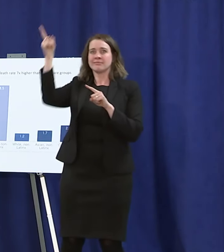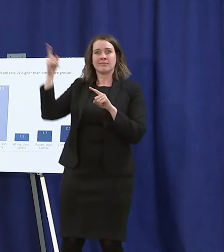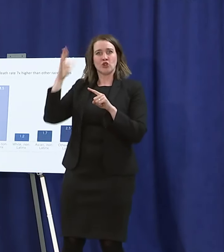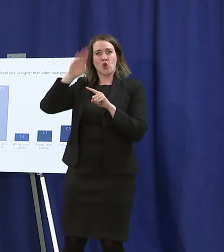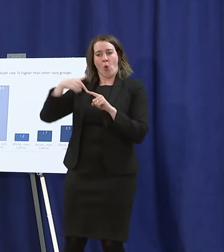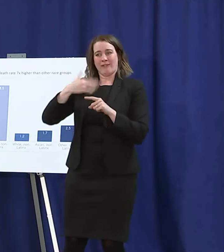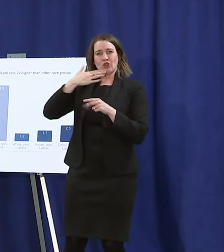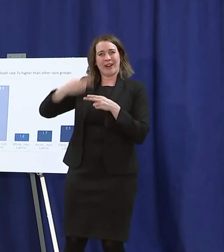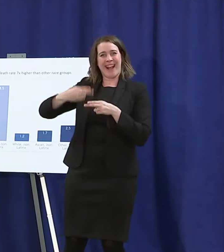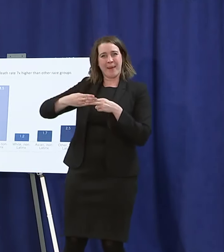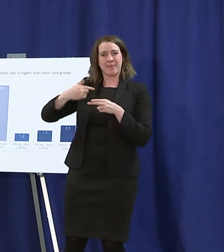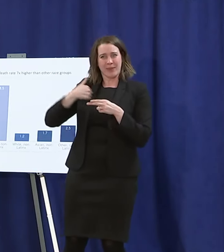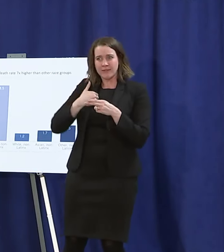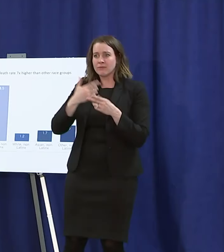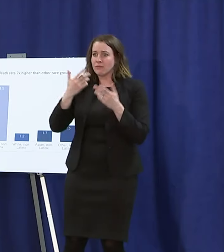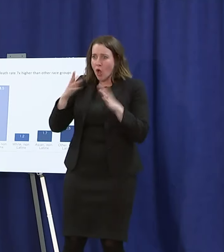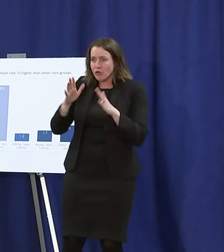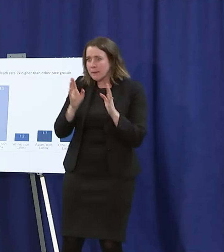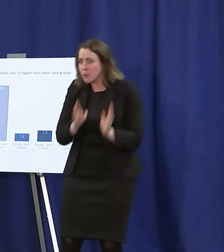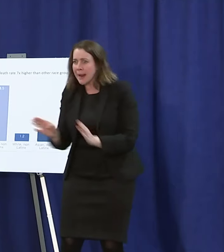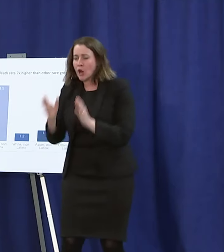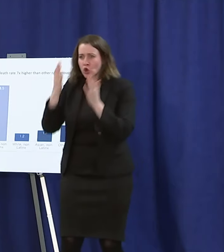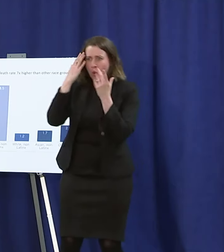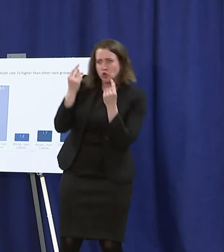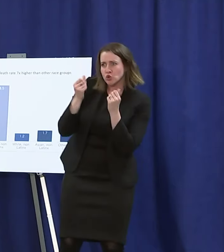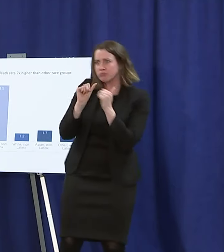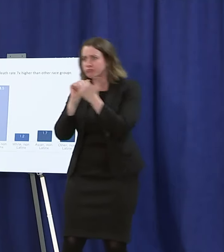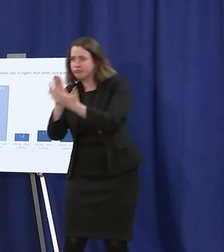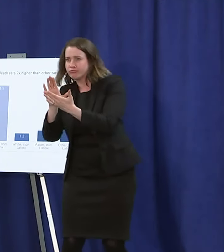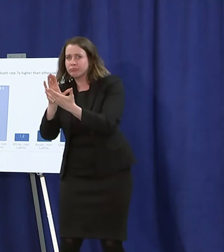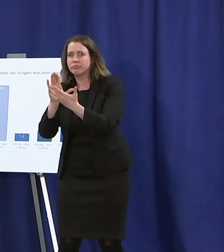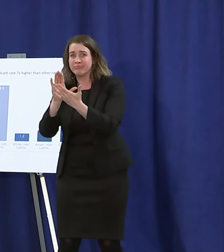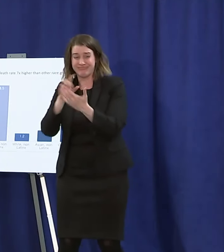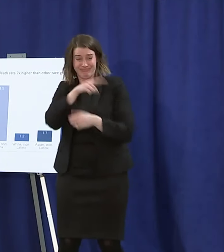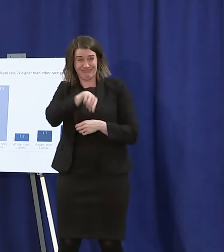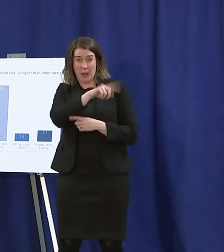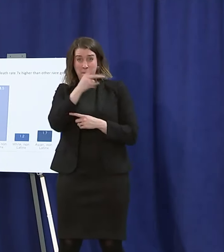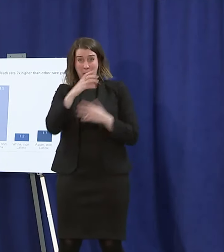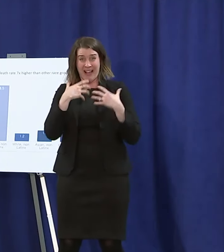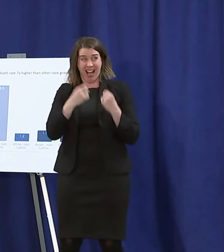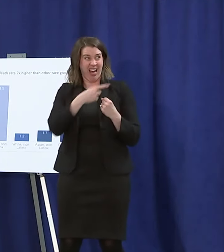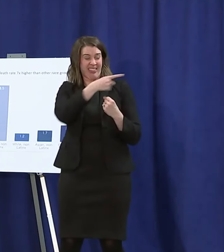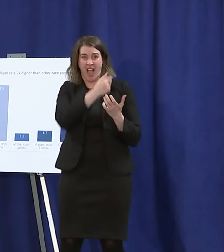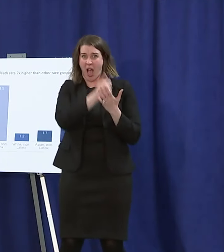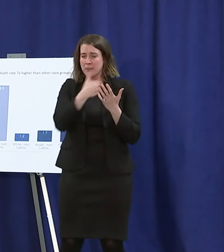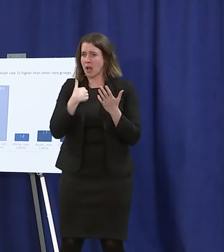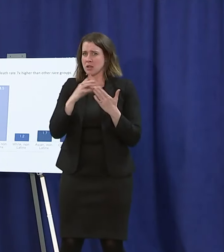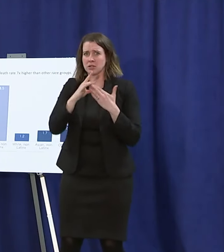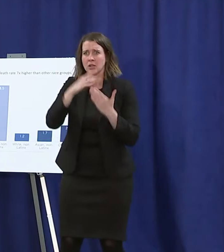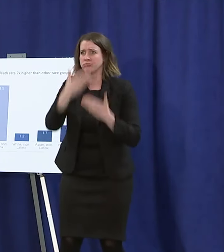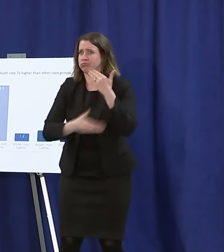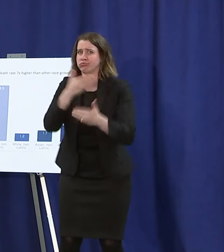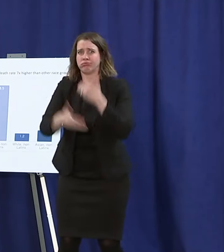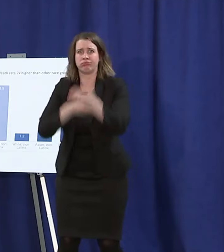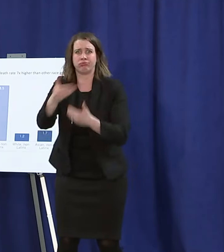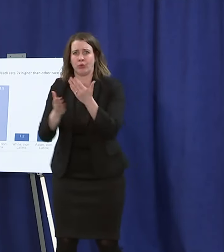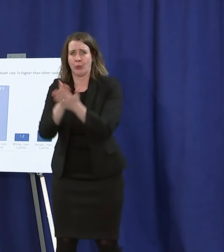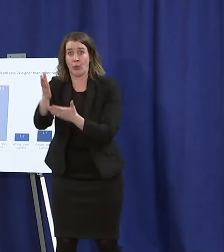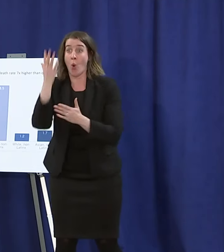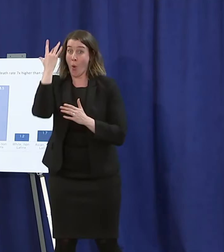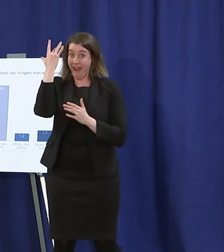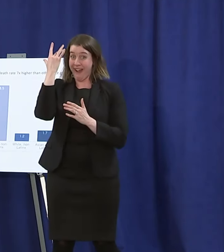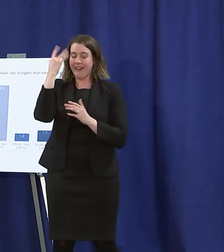Chicago Department of Public Health along preparedness. They have carried us through this crisis because they